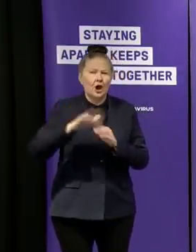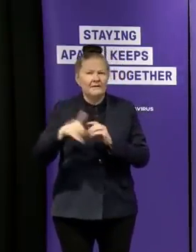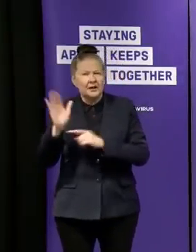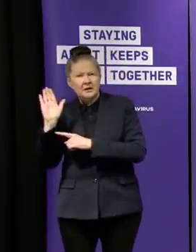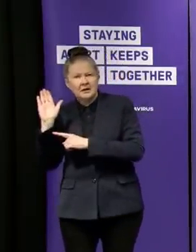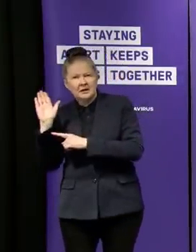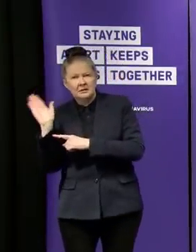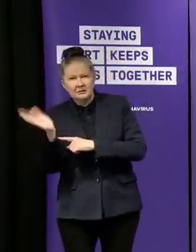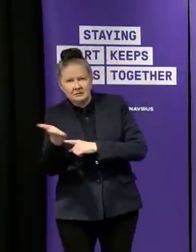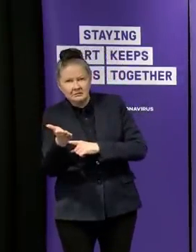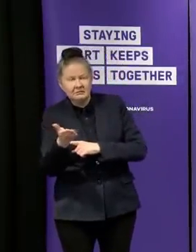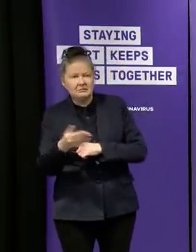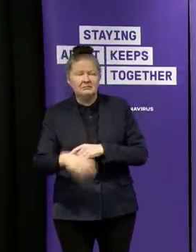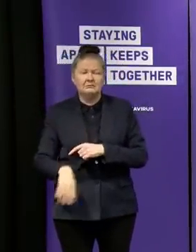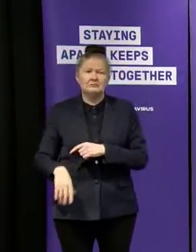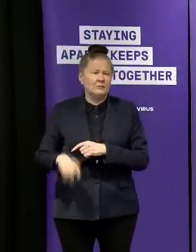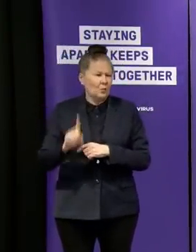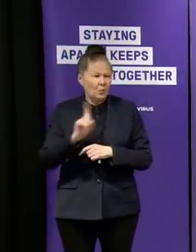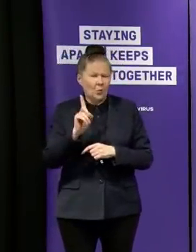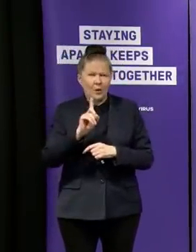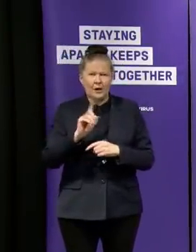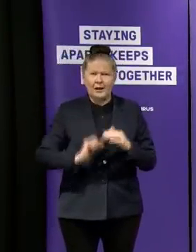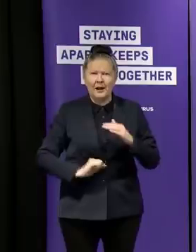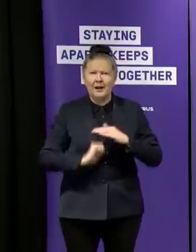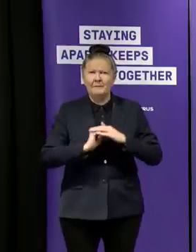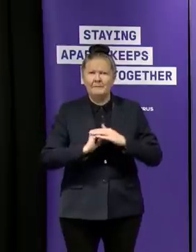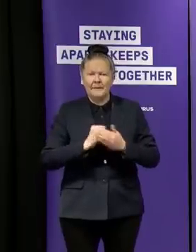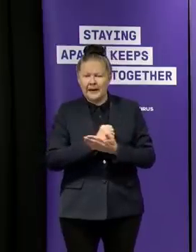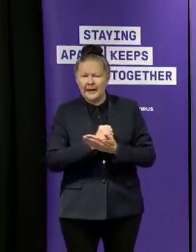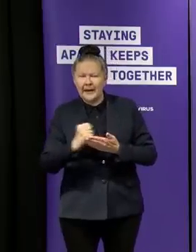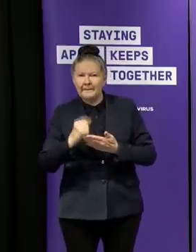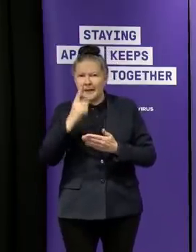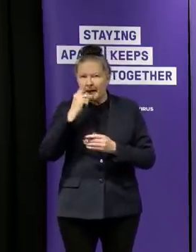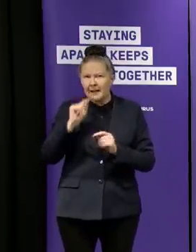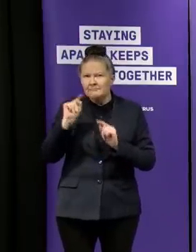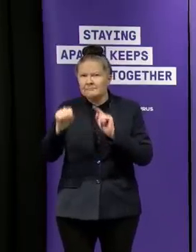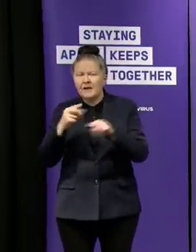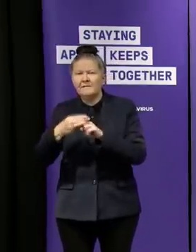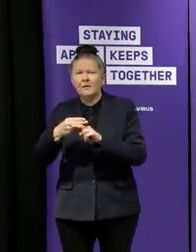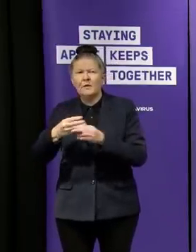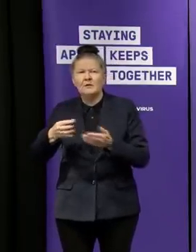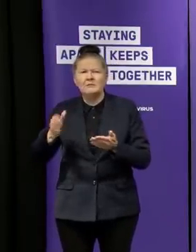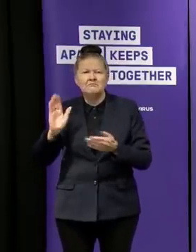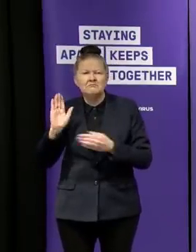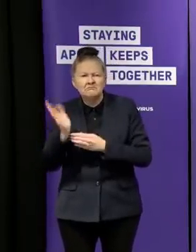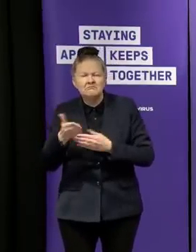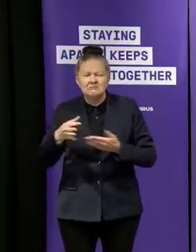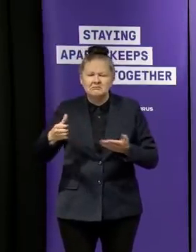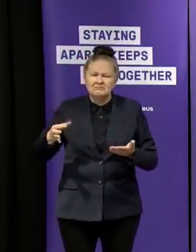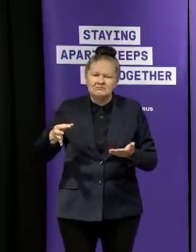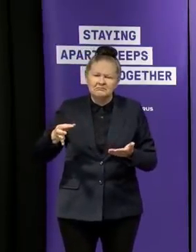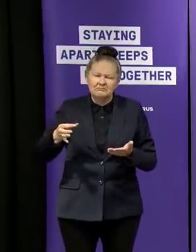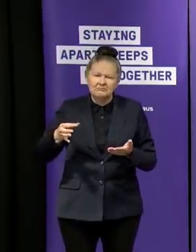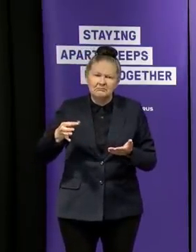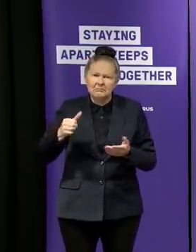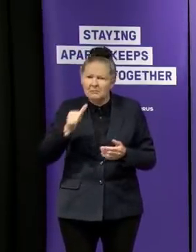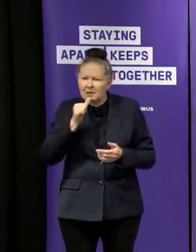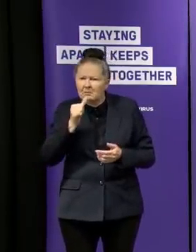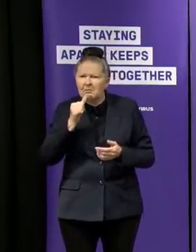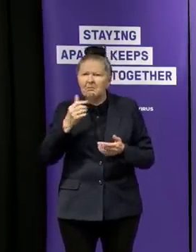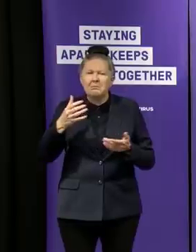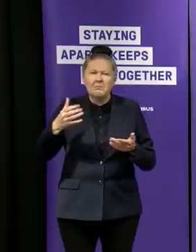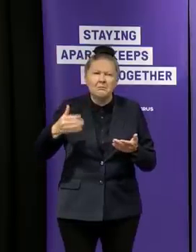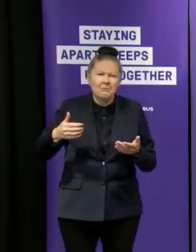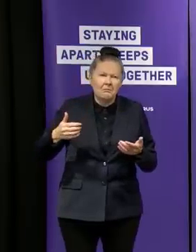what will the limits on those numbers be? Can't give you, customers? well, things like beauty therapy, for instance, it'll